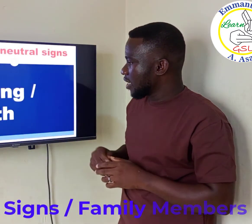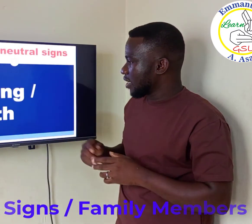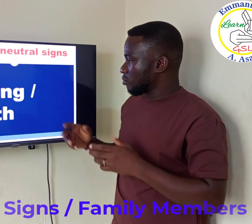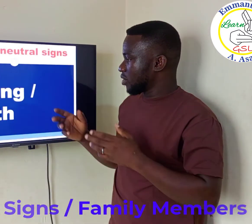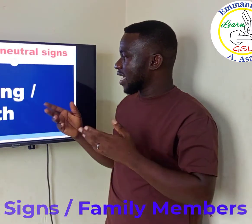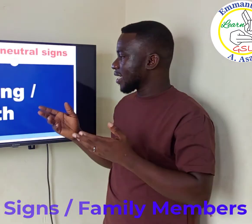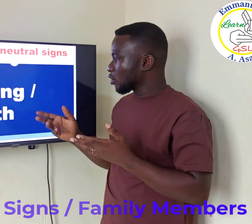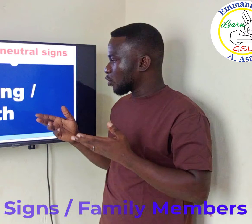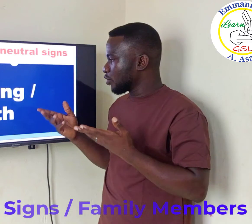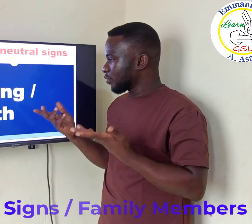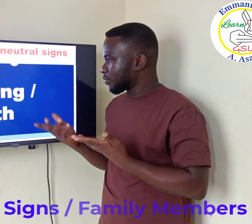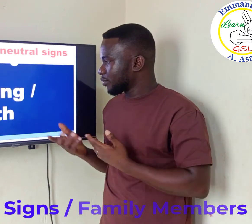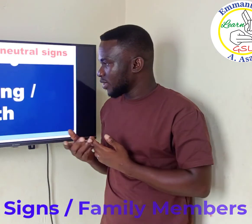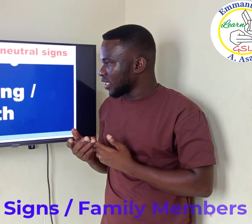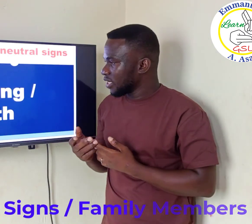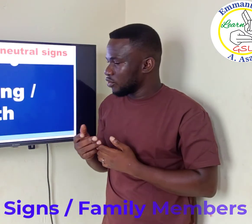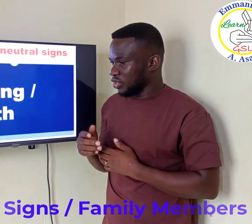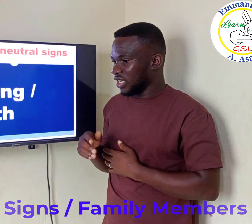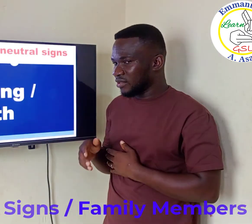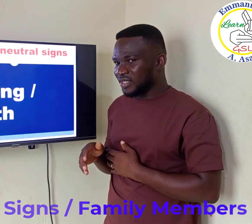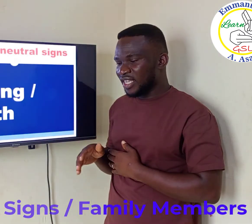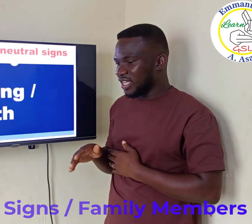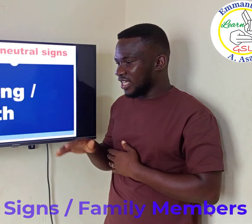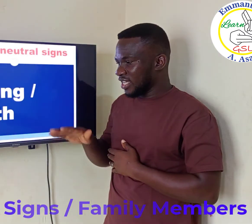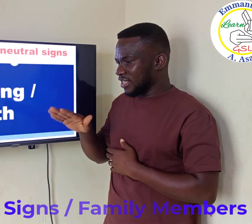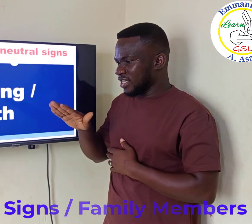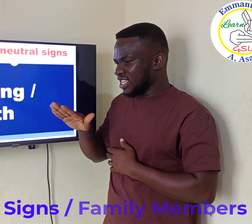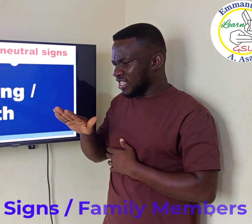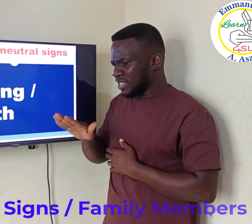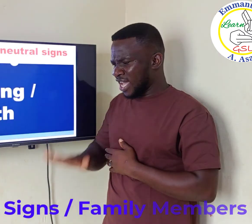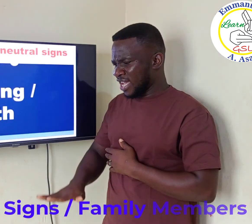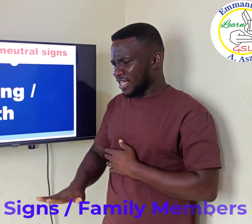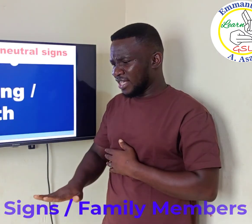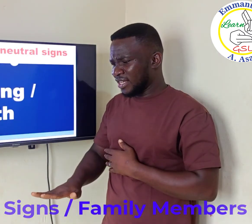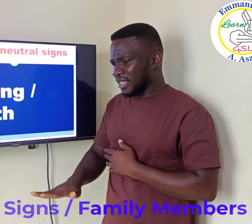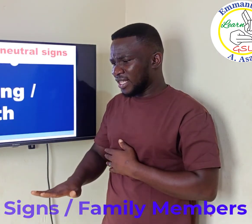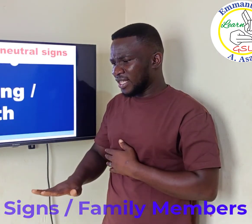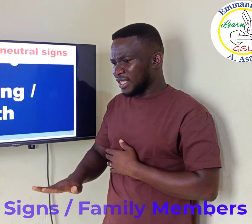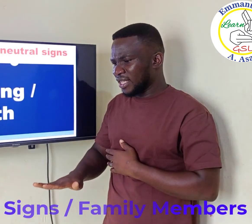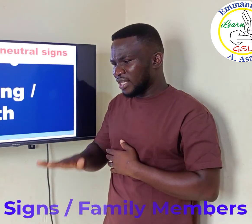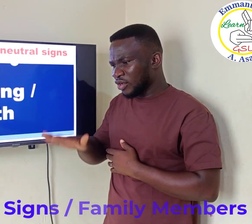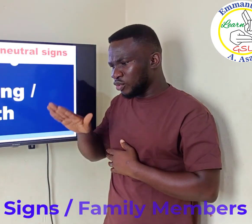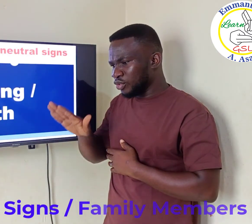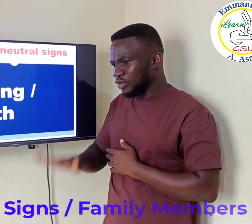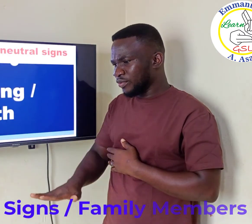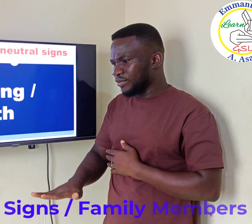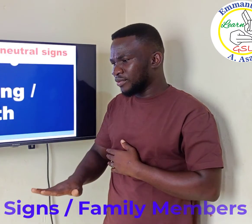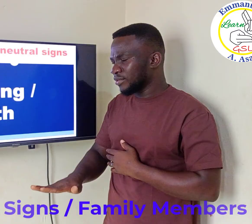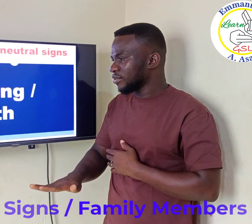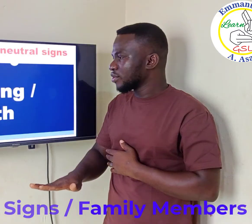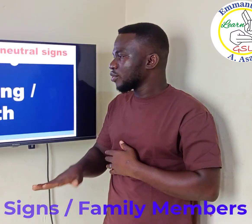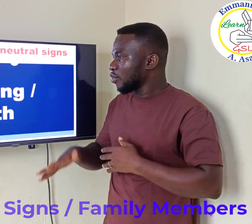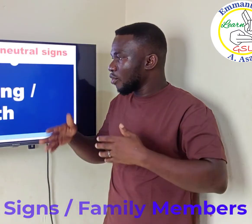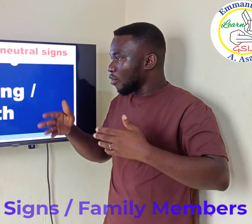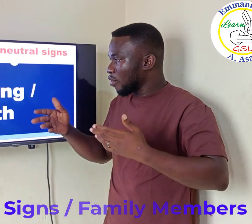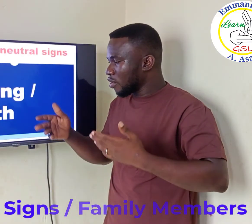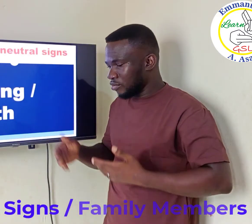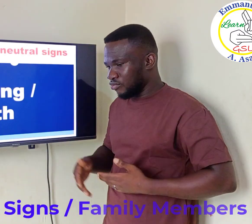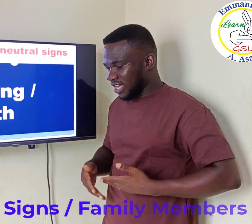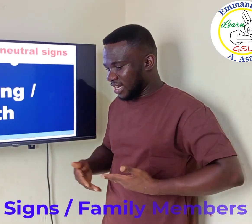And young or youth, you can also say young or youth, or we can have